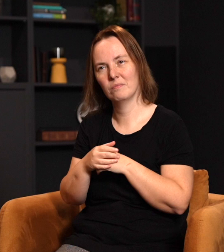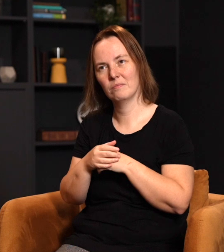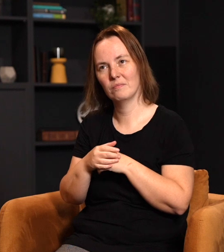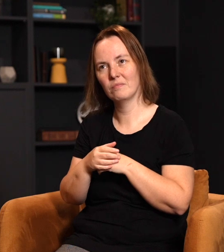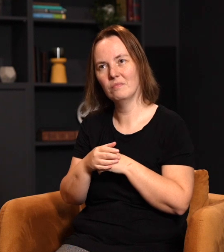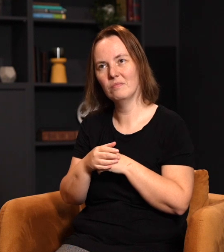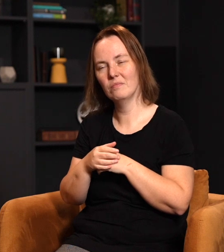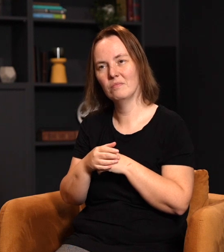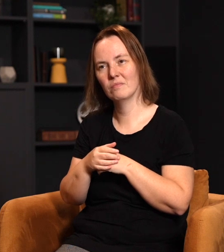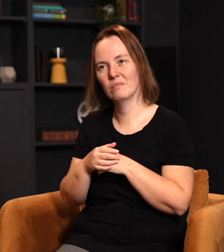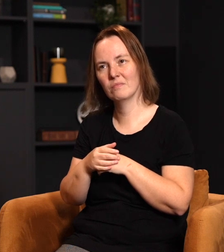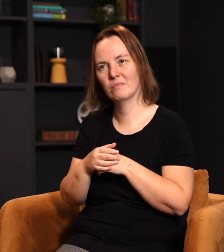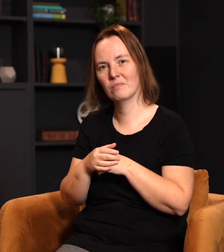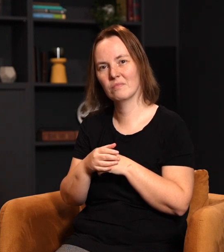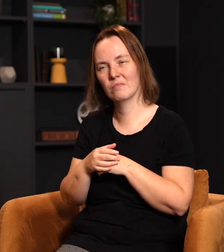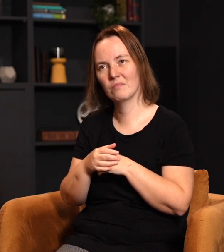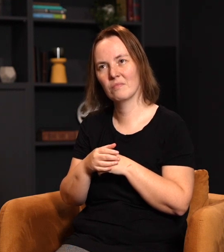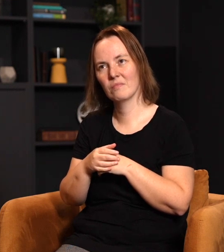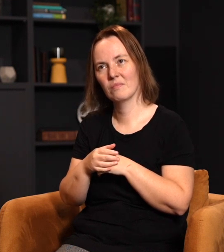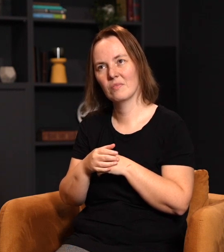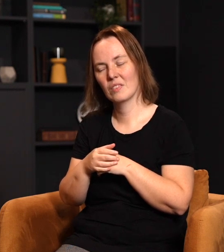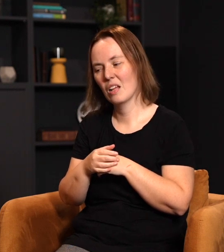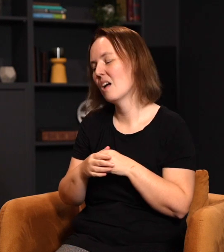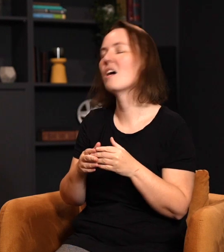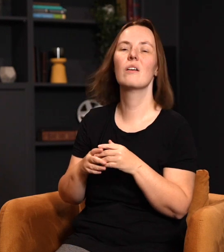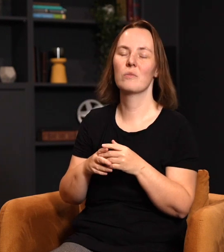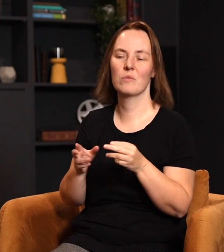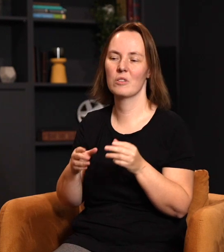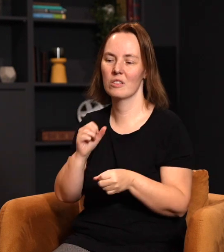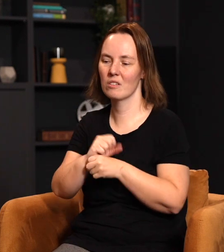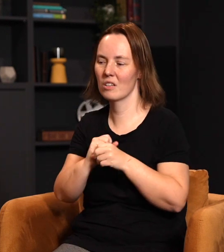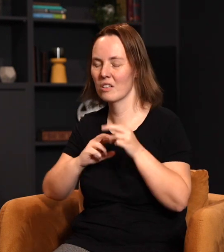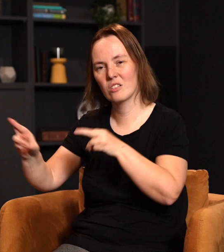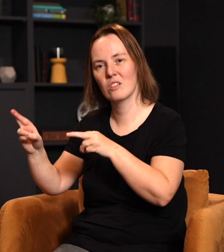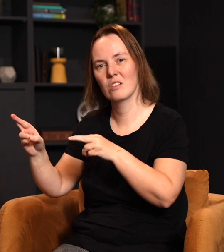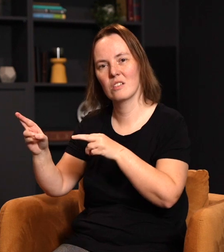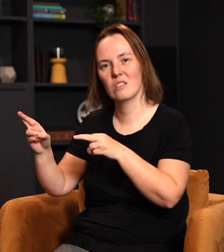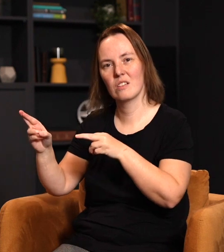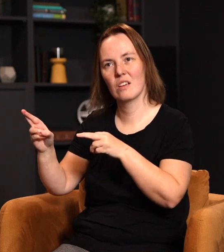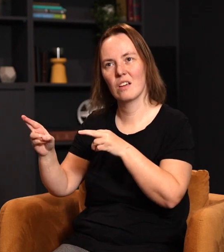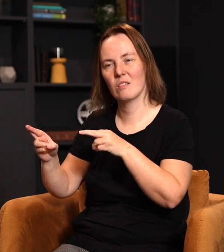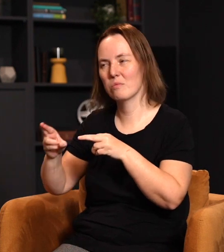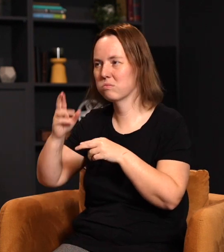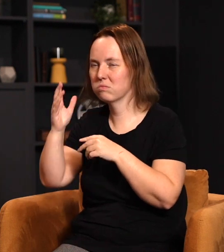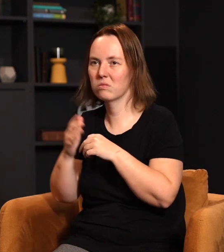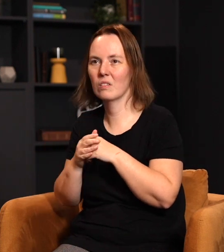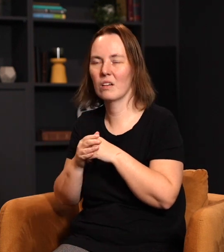encouraged Thursday night. As you know, we do some street ministry and we encountered a number of different people. And I just marveled at how often when we